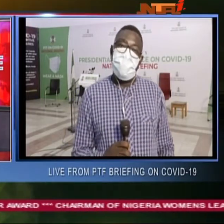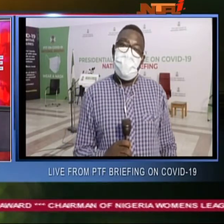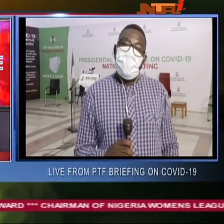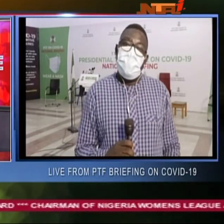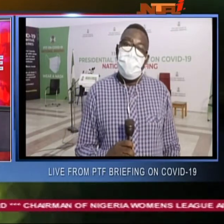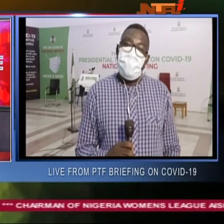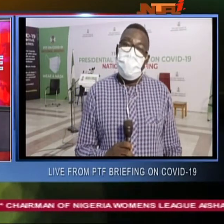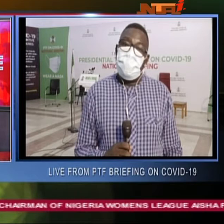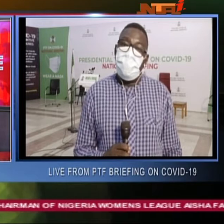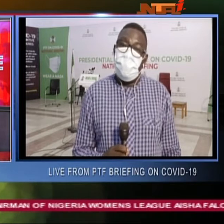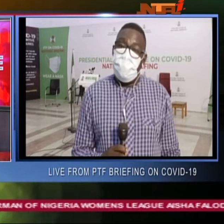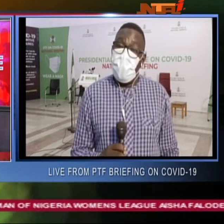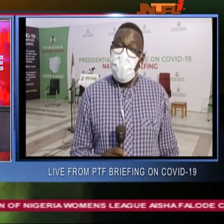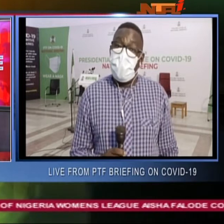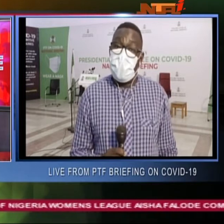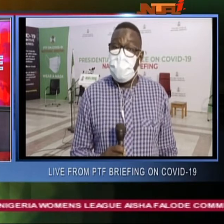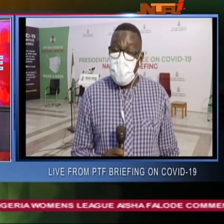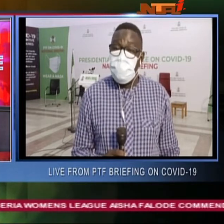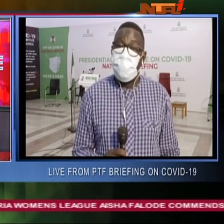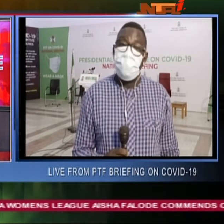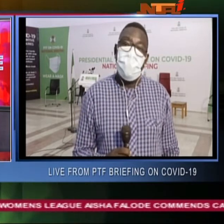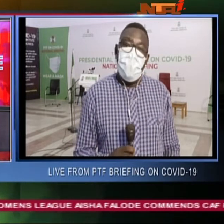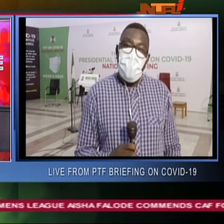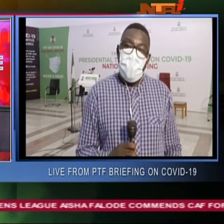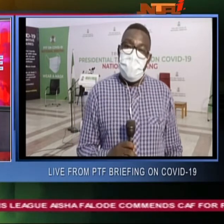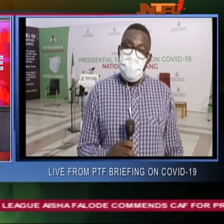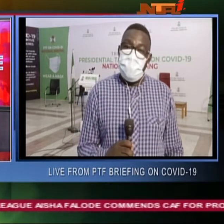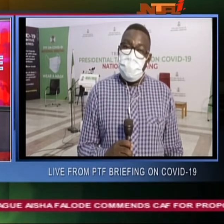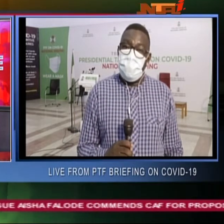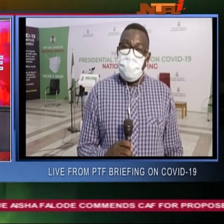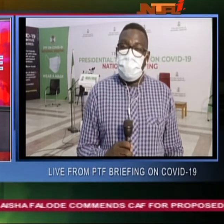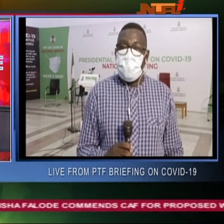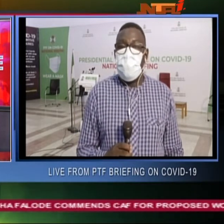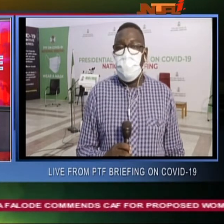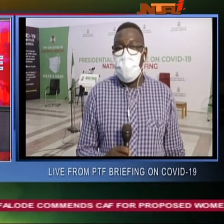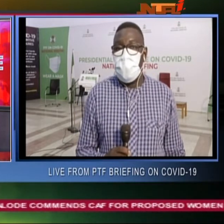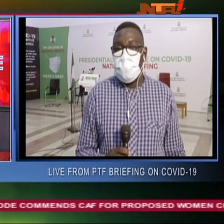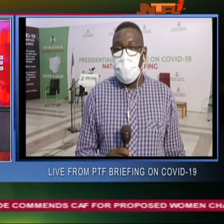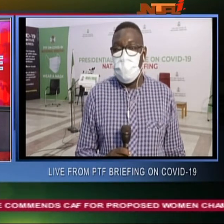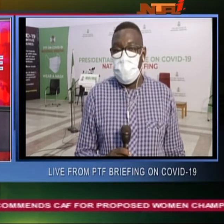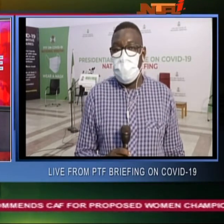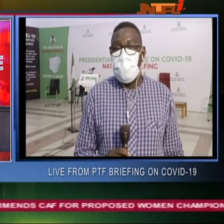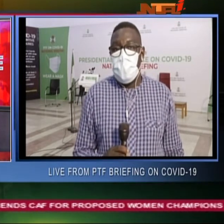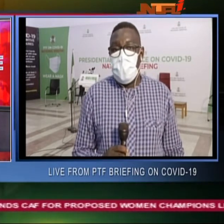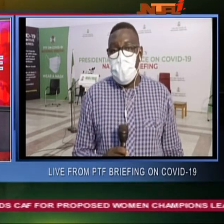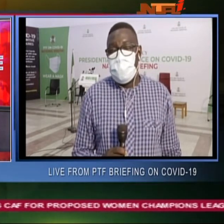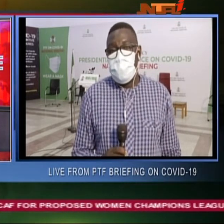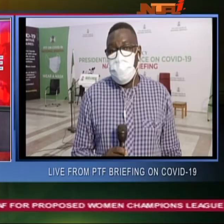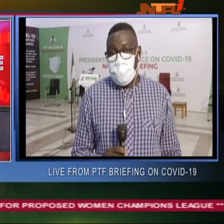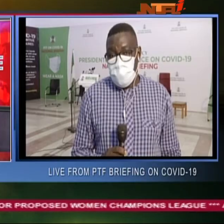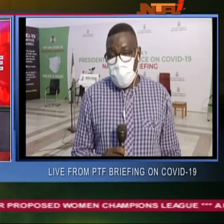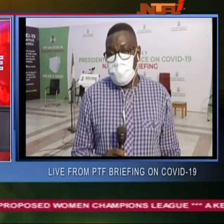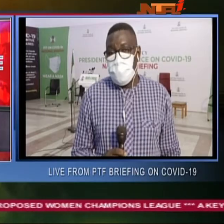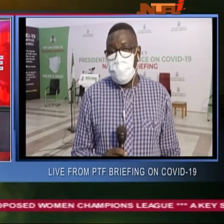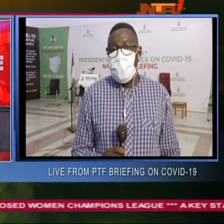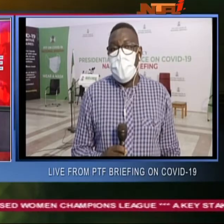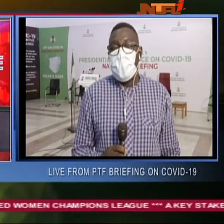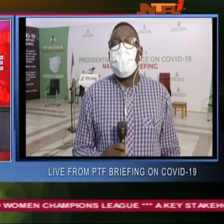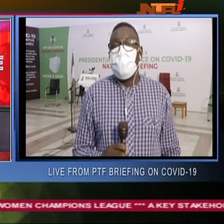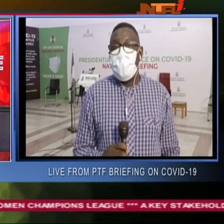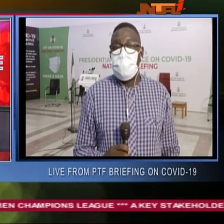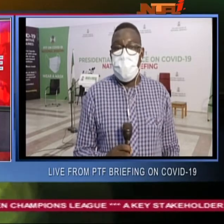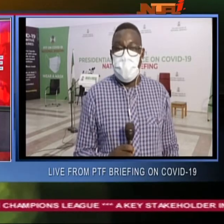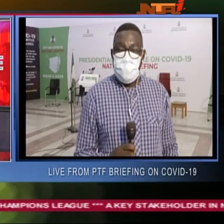characterize this 4 week extension of the second phase of the easing of lockdown